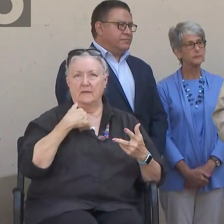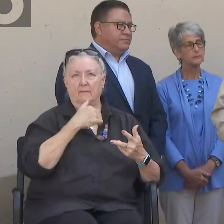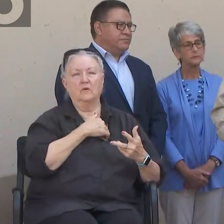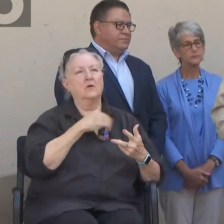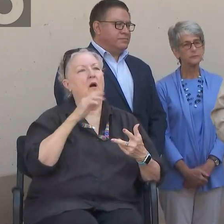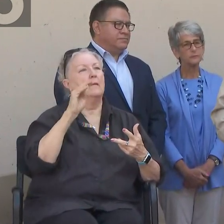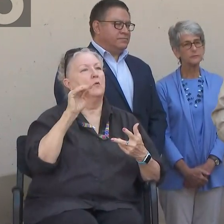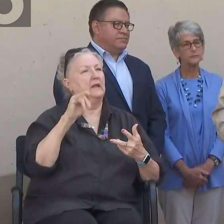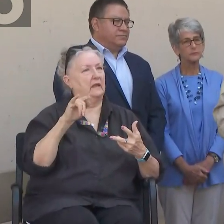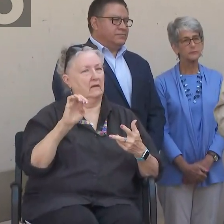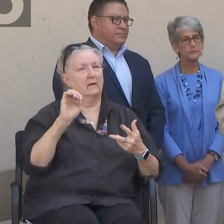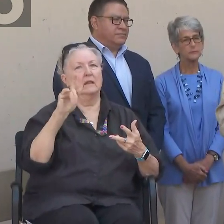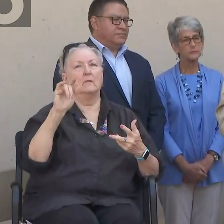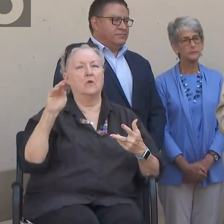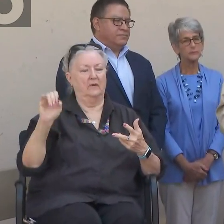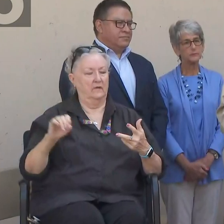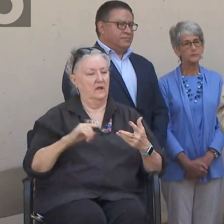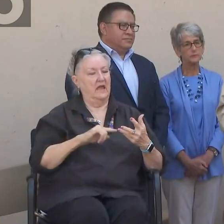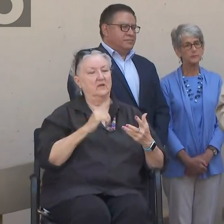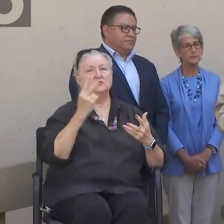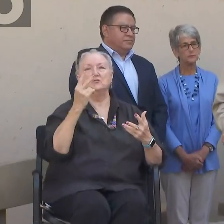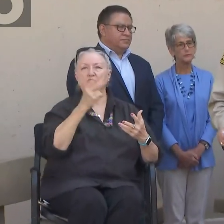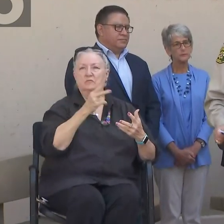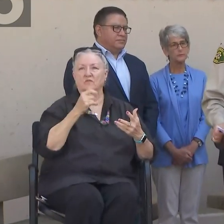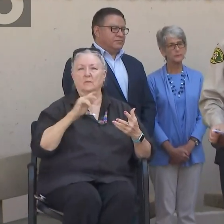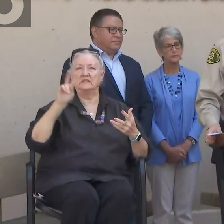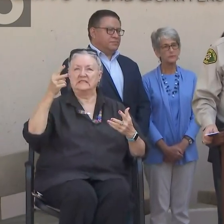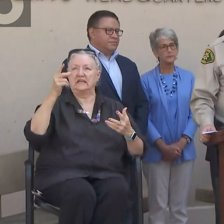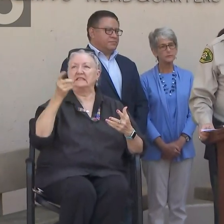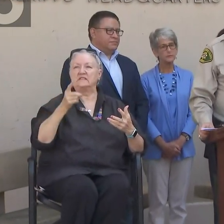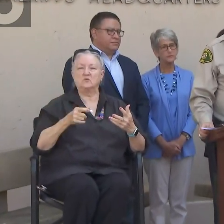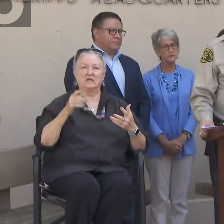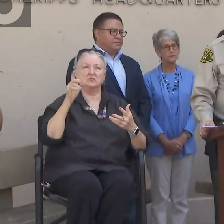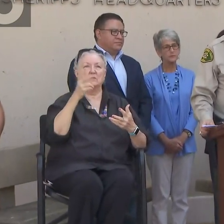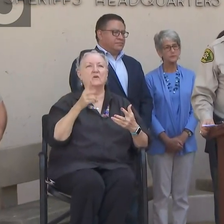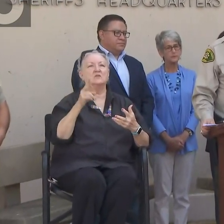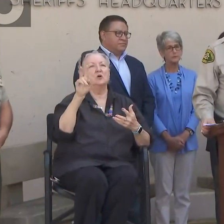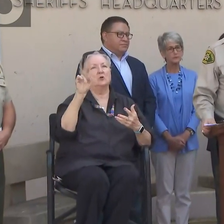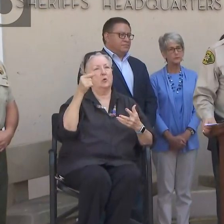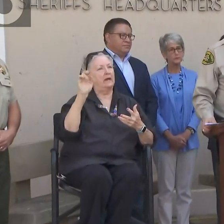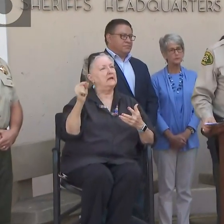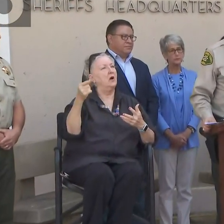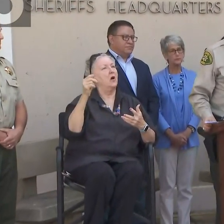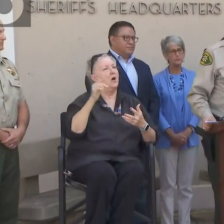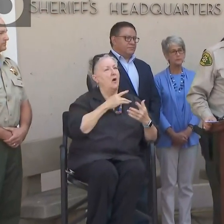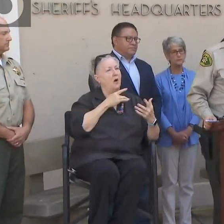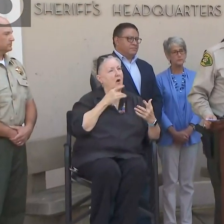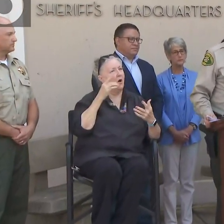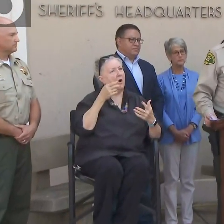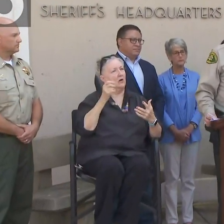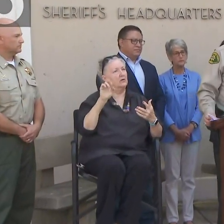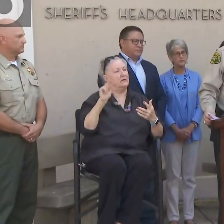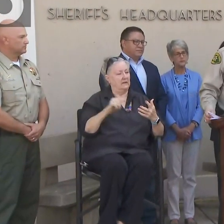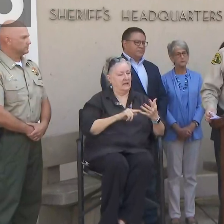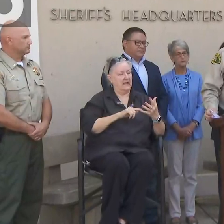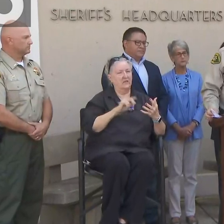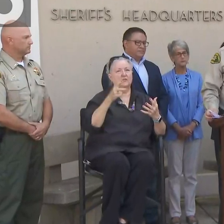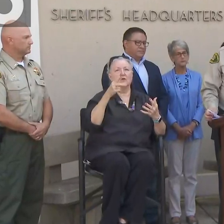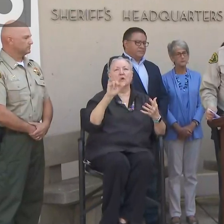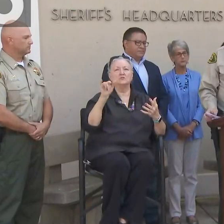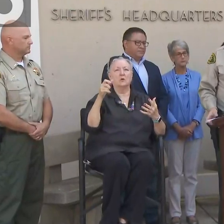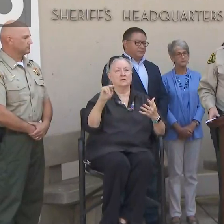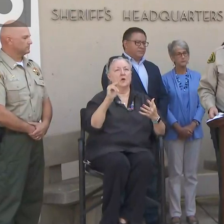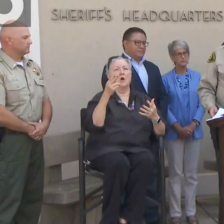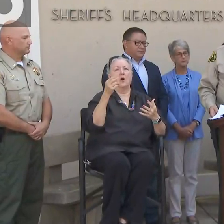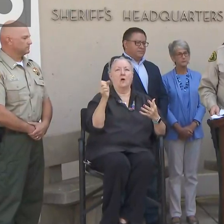our county supervisors. From the 2nd District, we have Supervisor Greg Hart, and from the 3rd District, Supervisor Joan